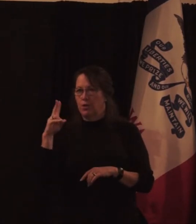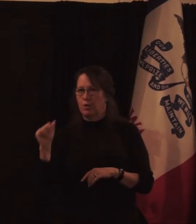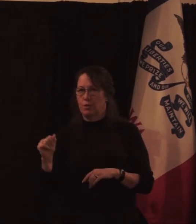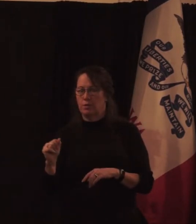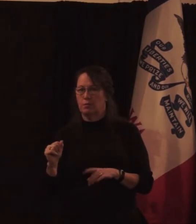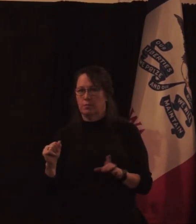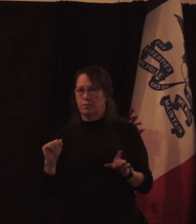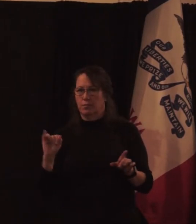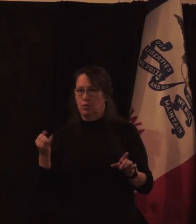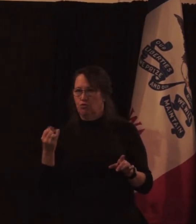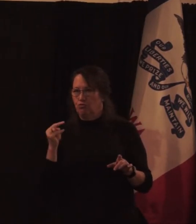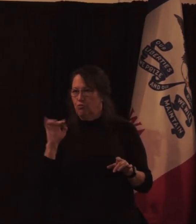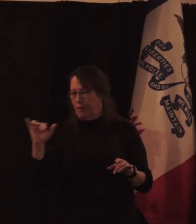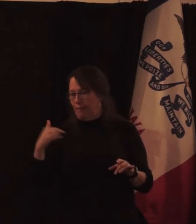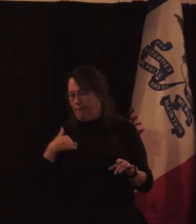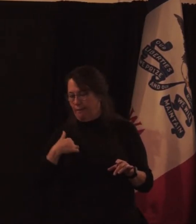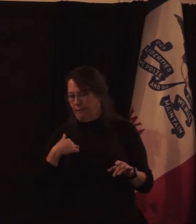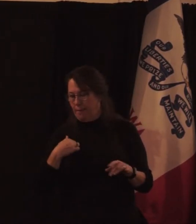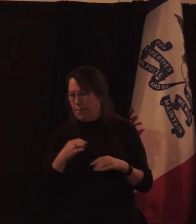and I